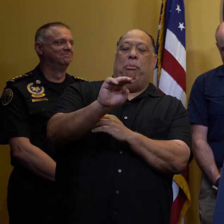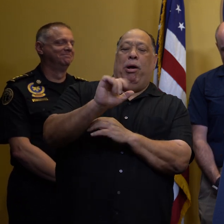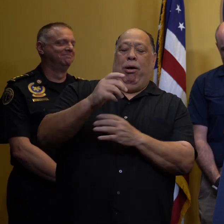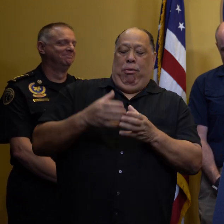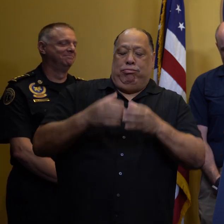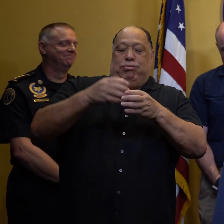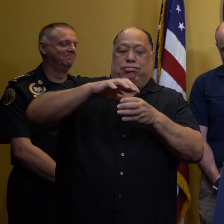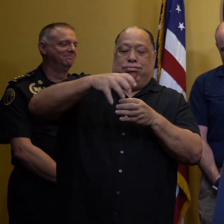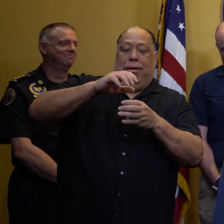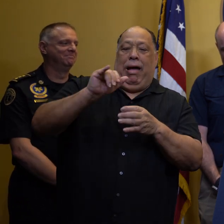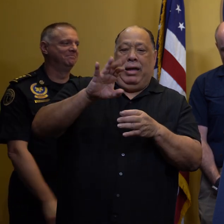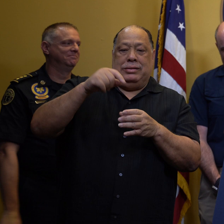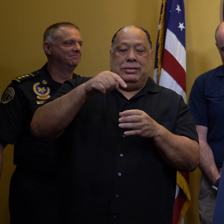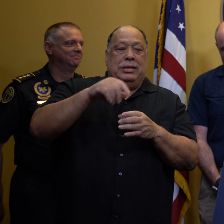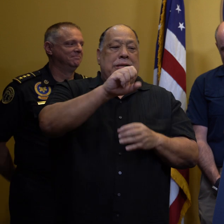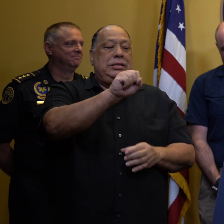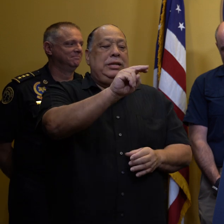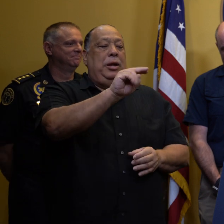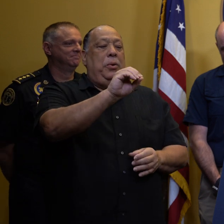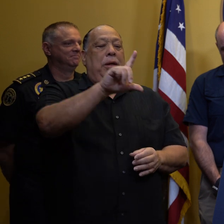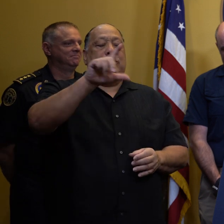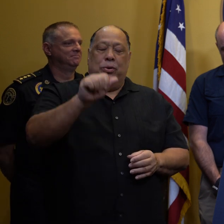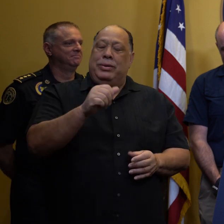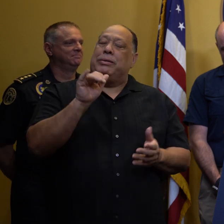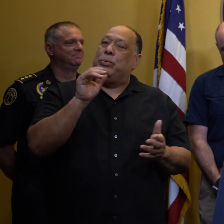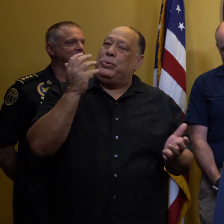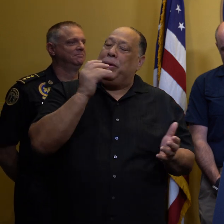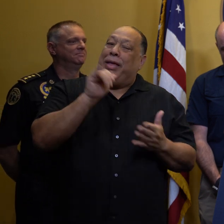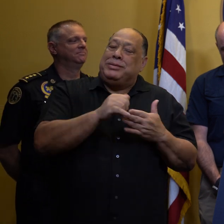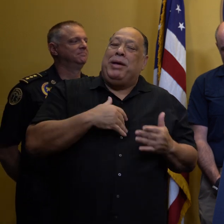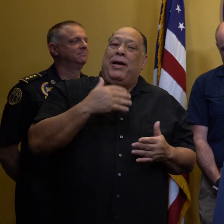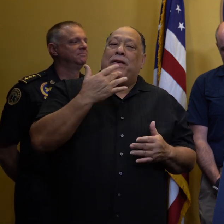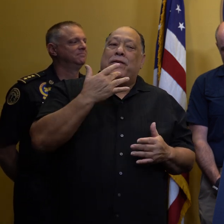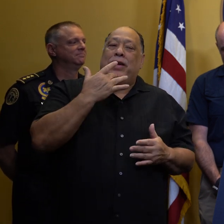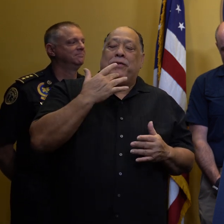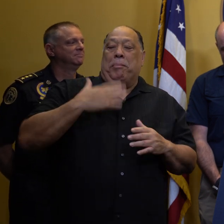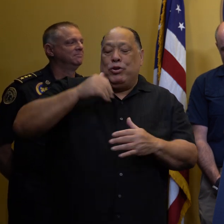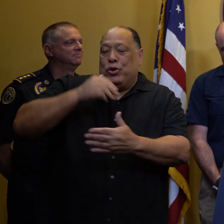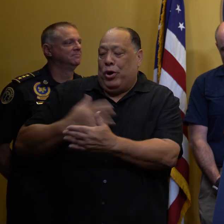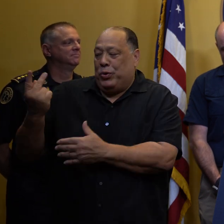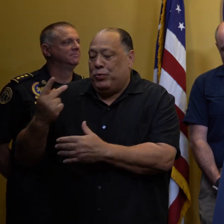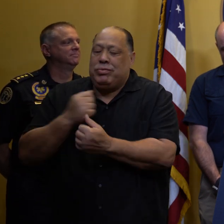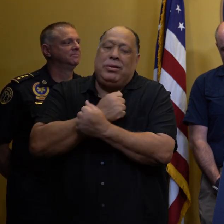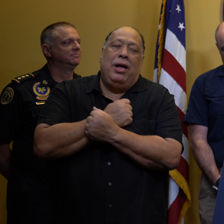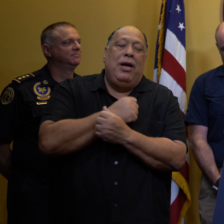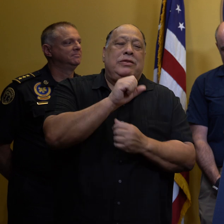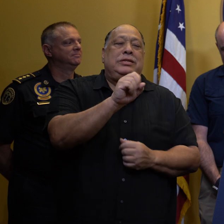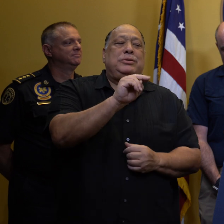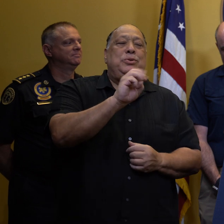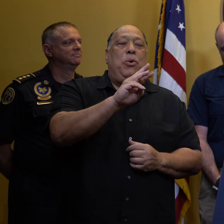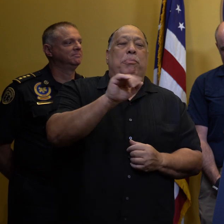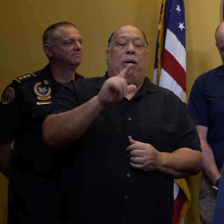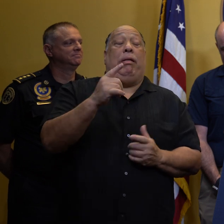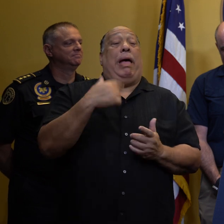good. But I would say Snola right now. That's one of my favorites. That's my daughter's go-to right now. But you know what? I can't pick and